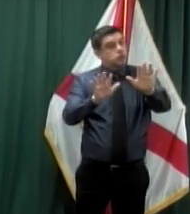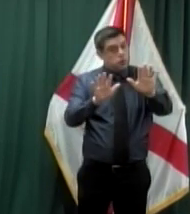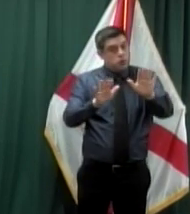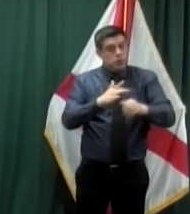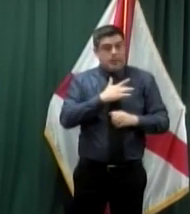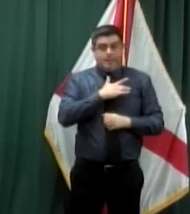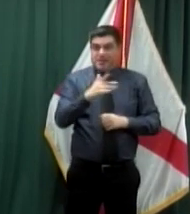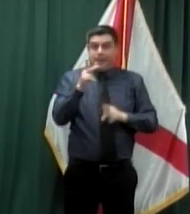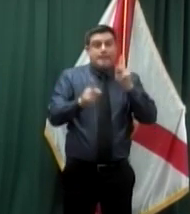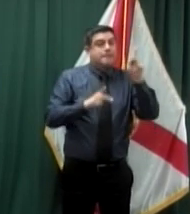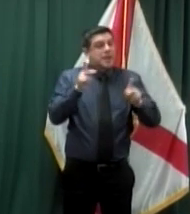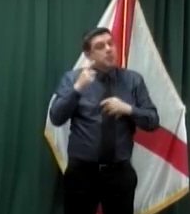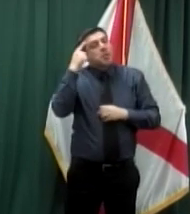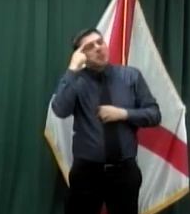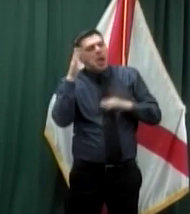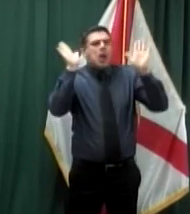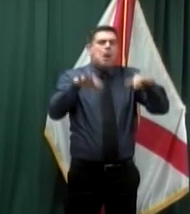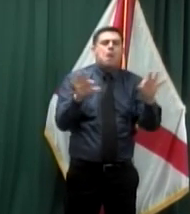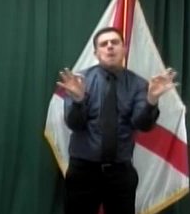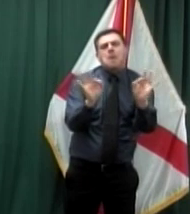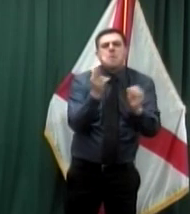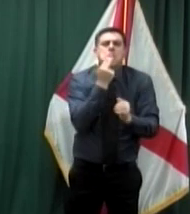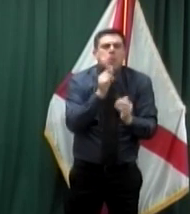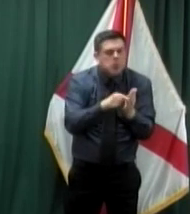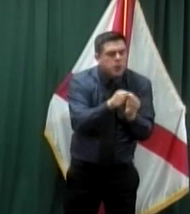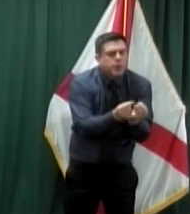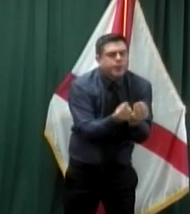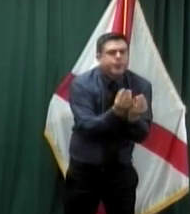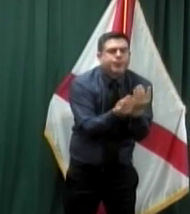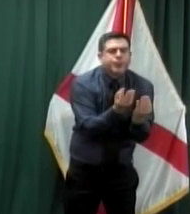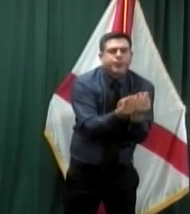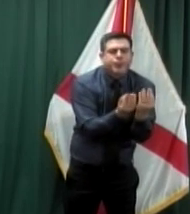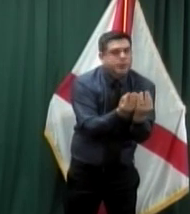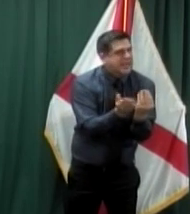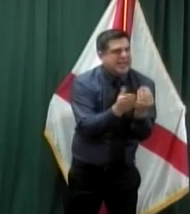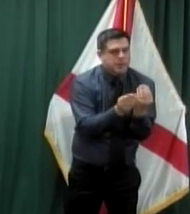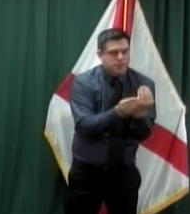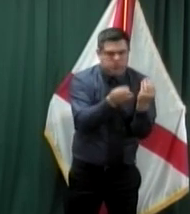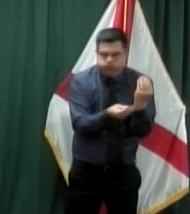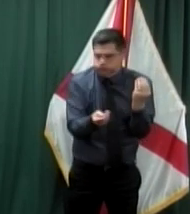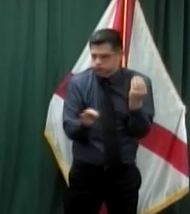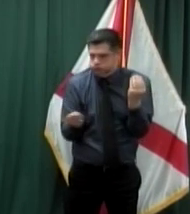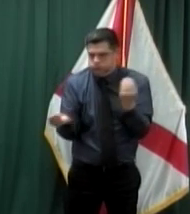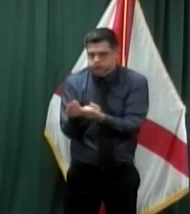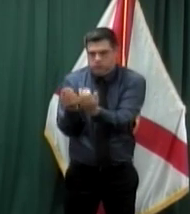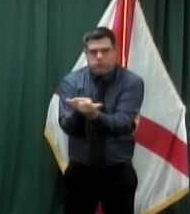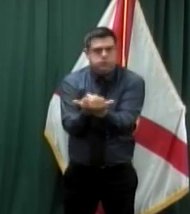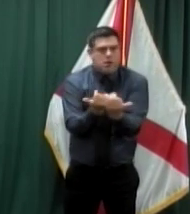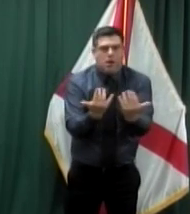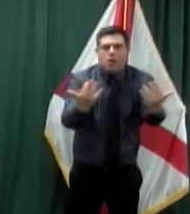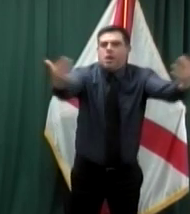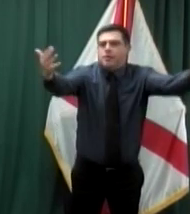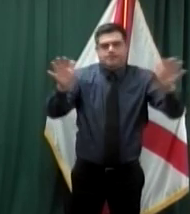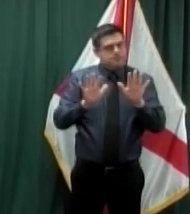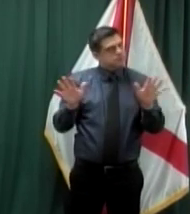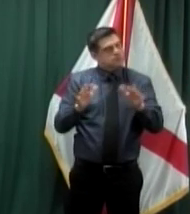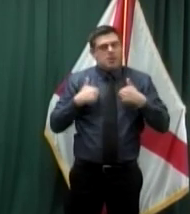and refrain from any open burning. Residents can still continue to use